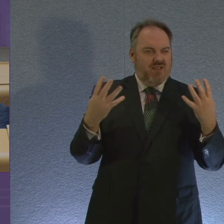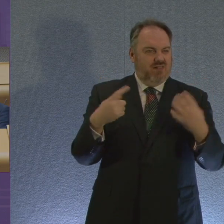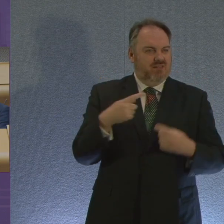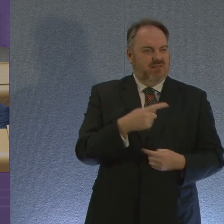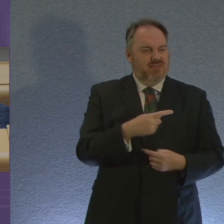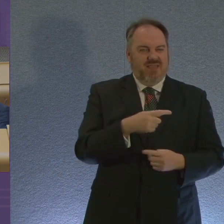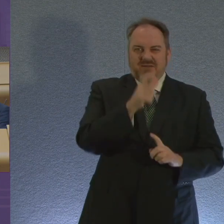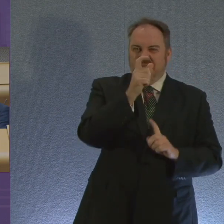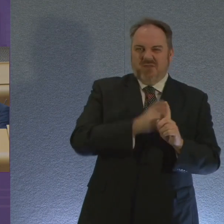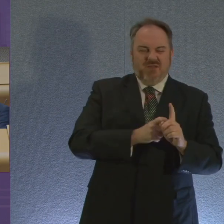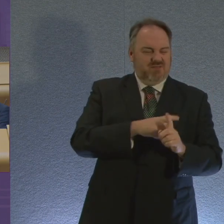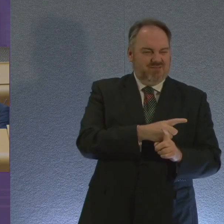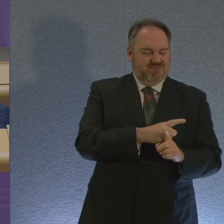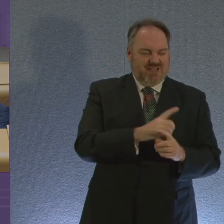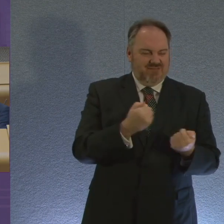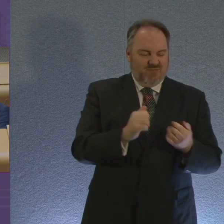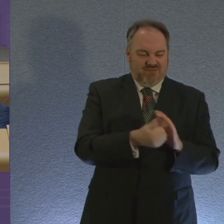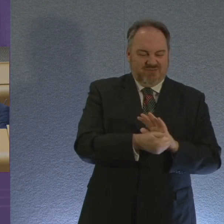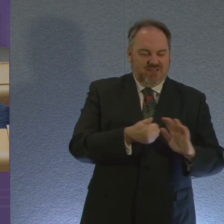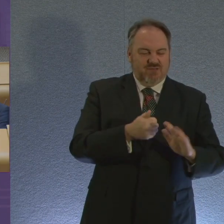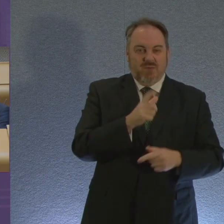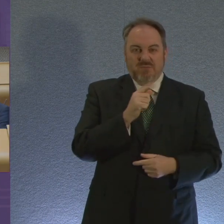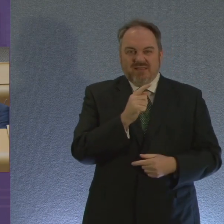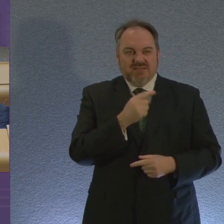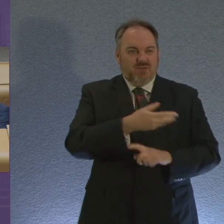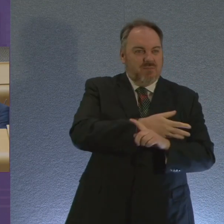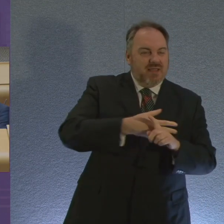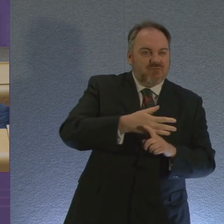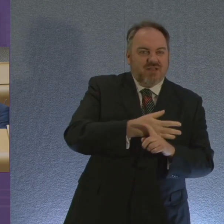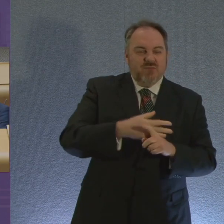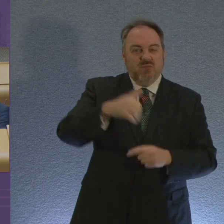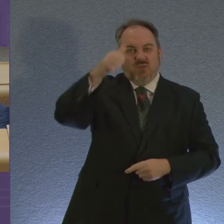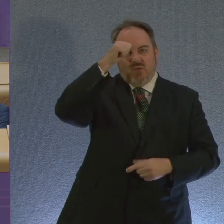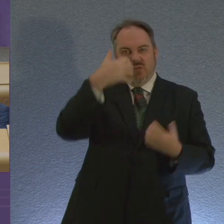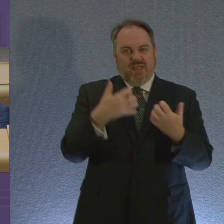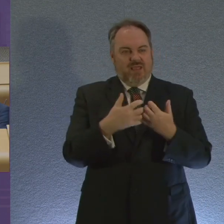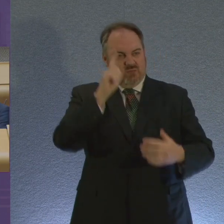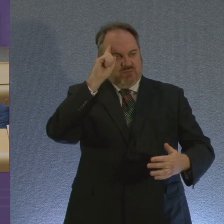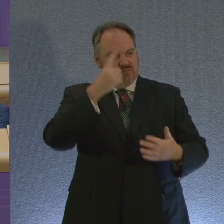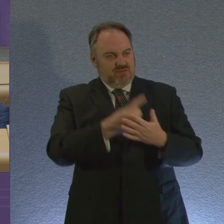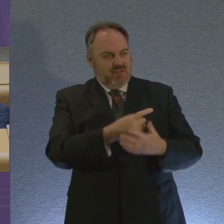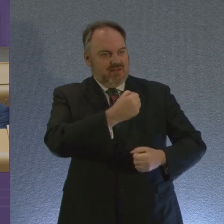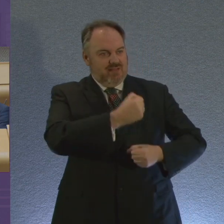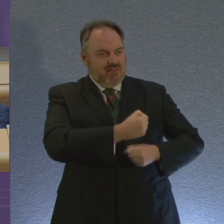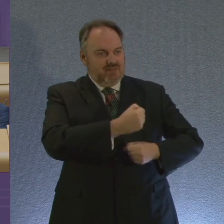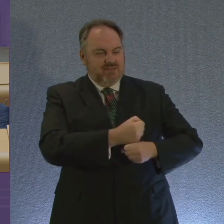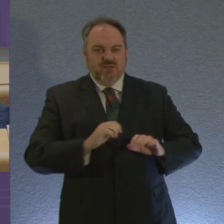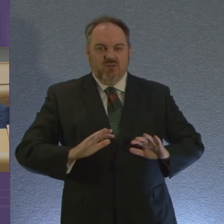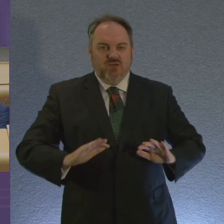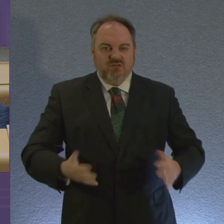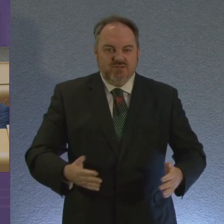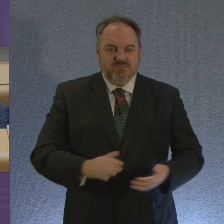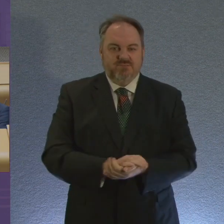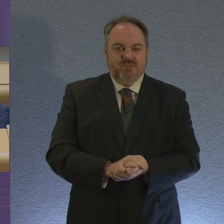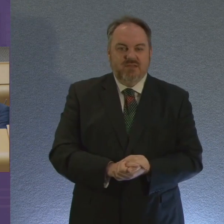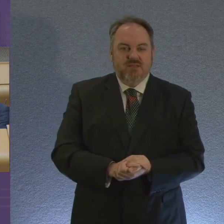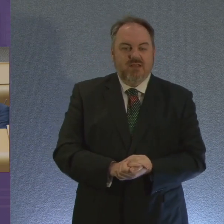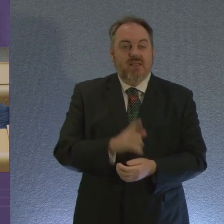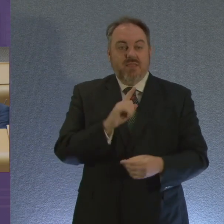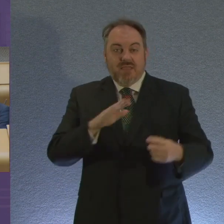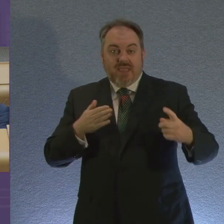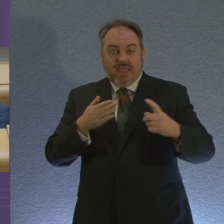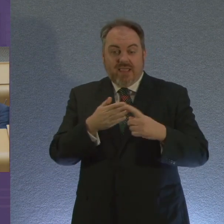exacerbate backlogs in the system. But I think the Law Society make the most sobering point when they say the interests of justice and the